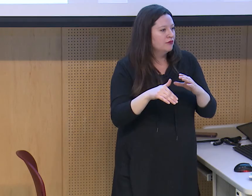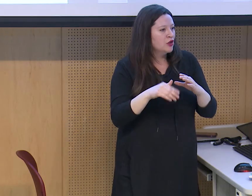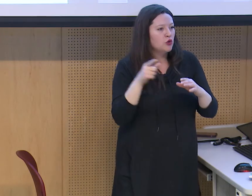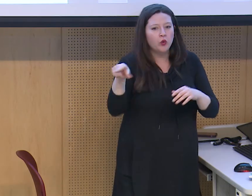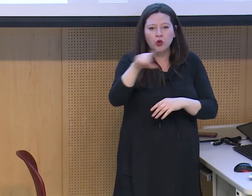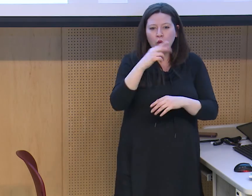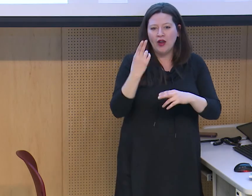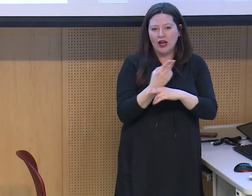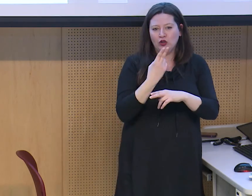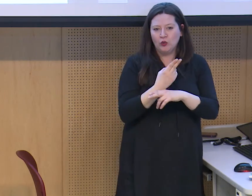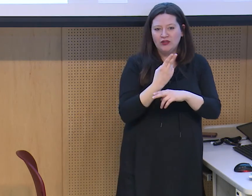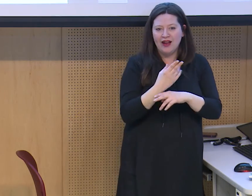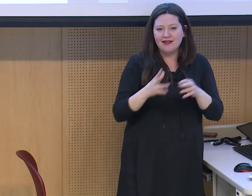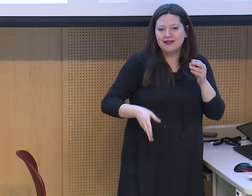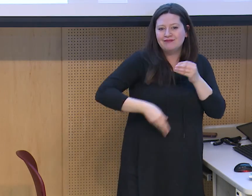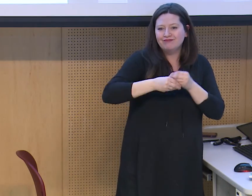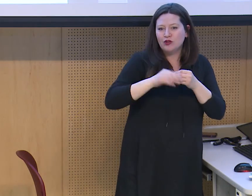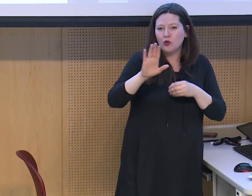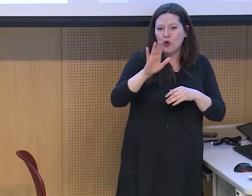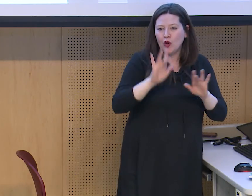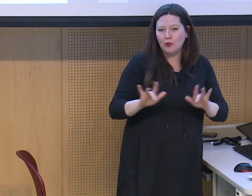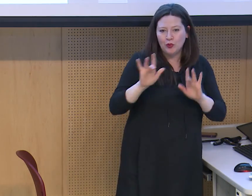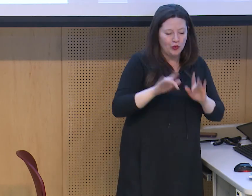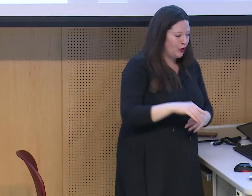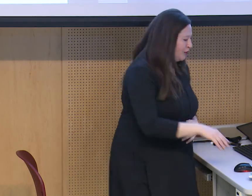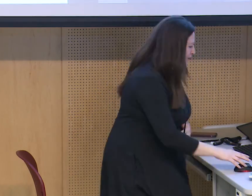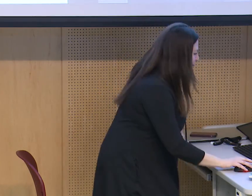email, and then you can use that to add to your computer.